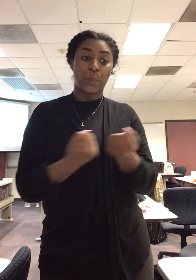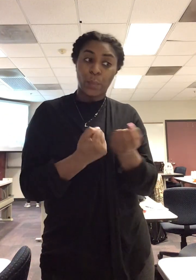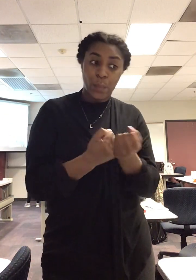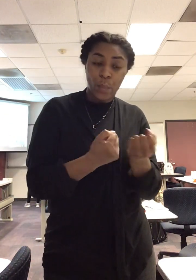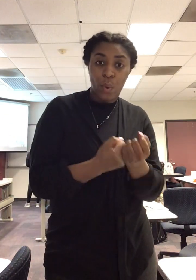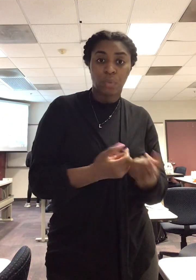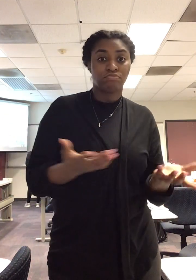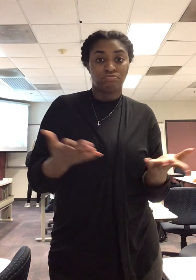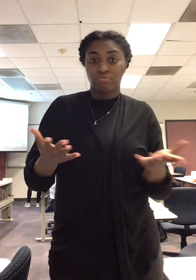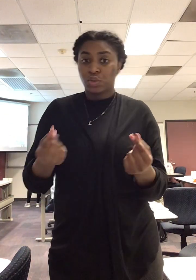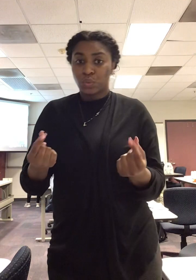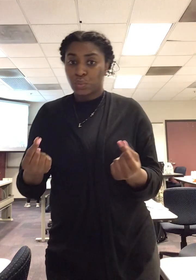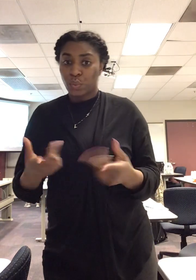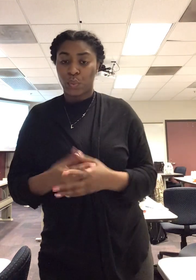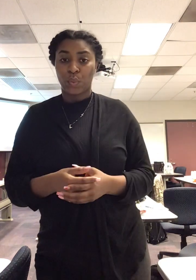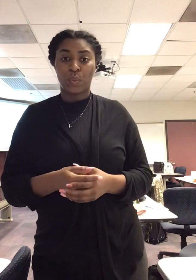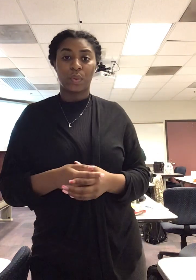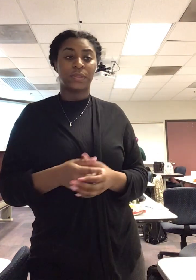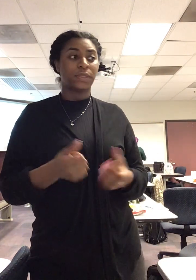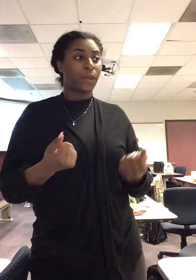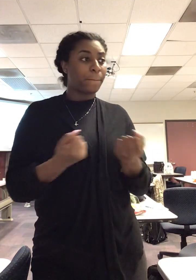up with evidence?